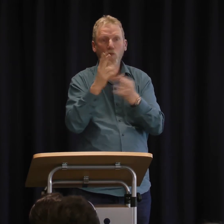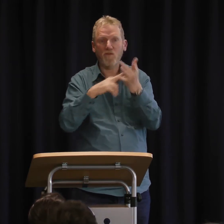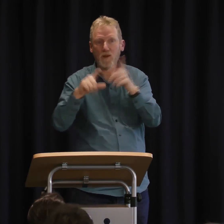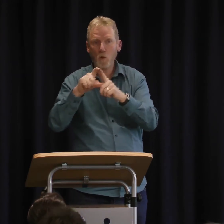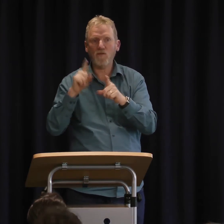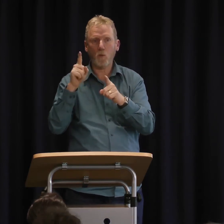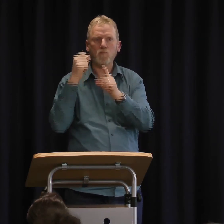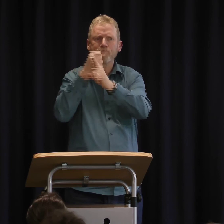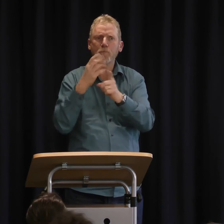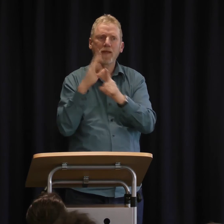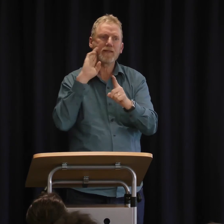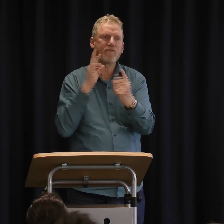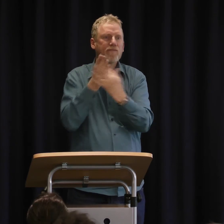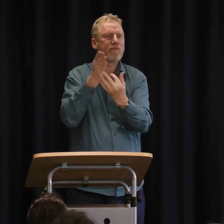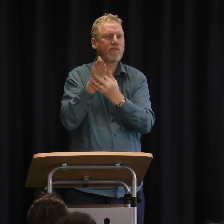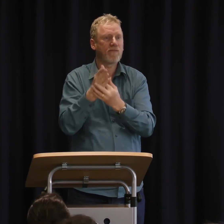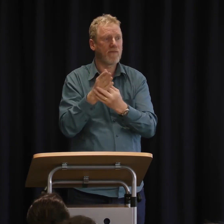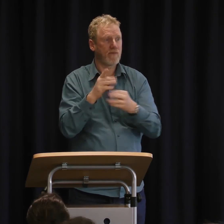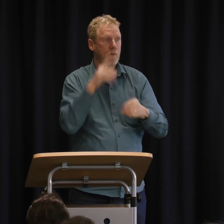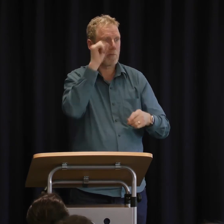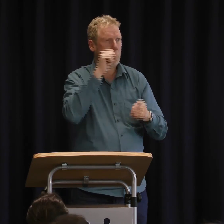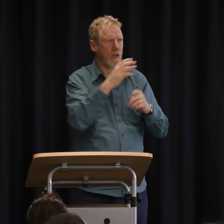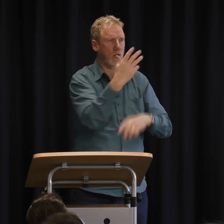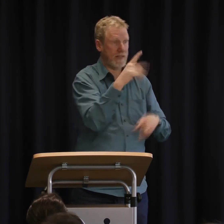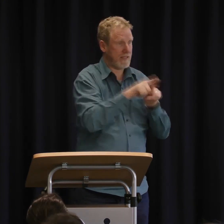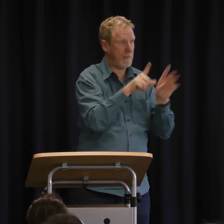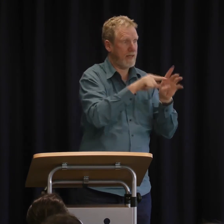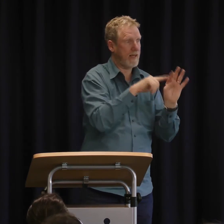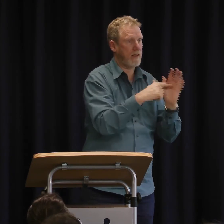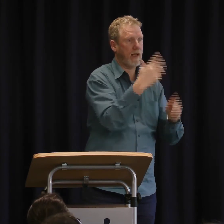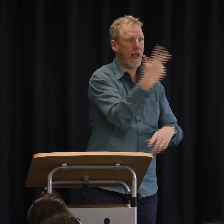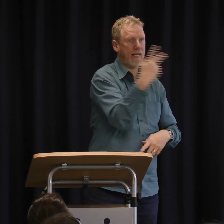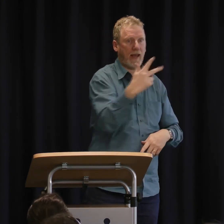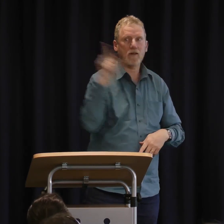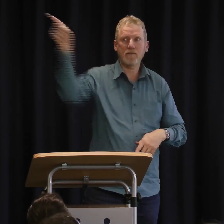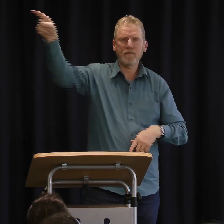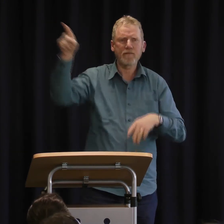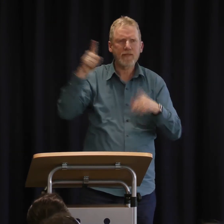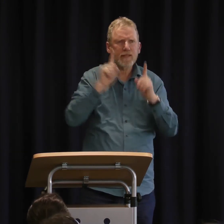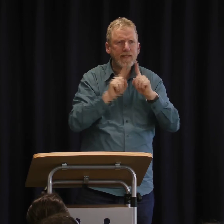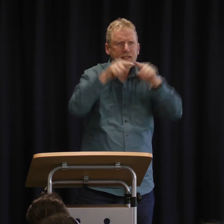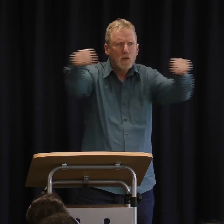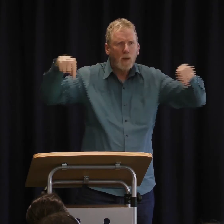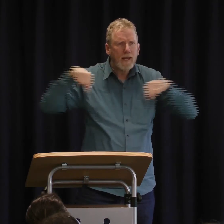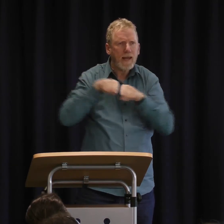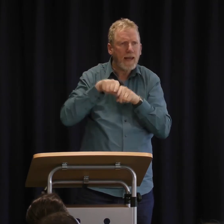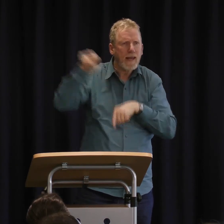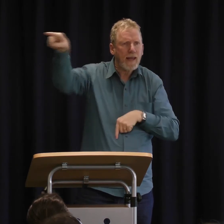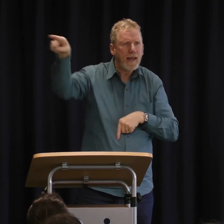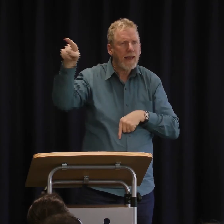for us. So via VCOD, we advocated for deaf people to access TTYs. This was in the year 1988, and